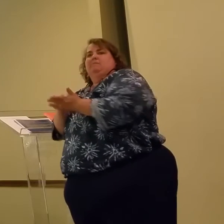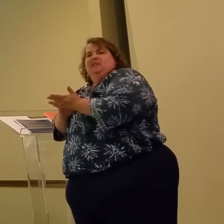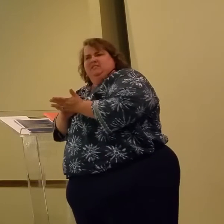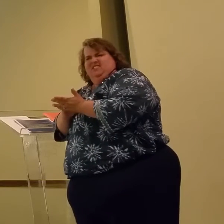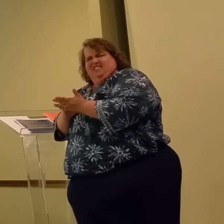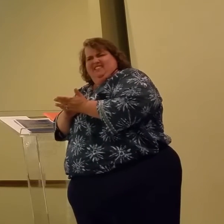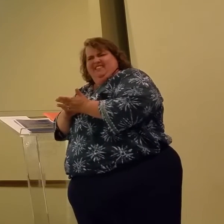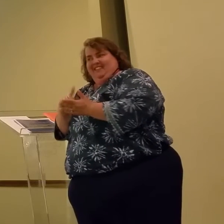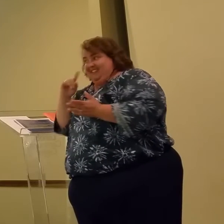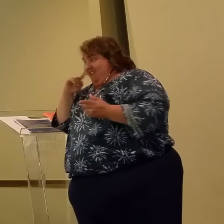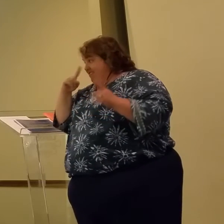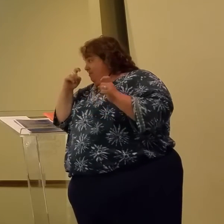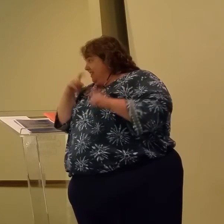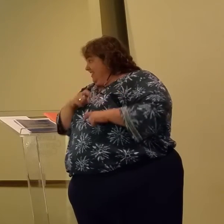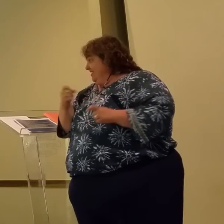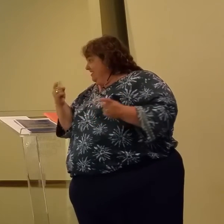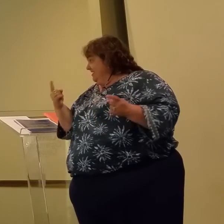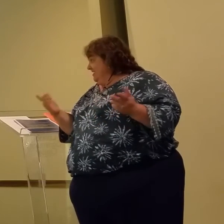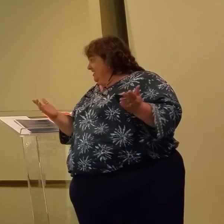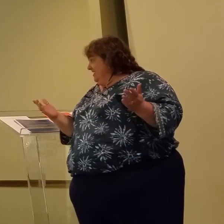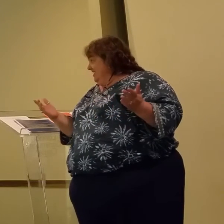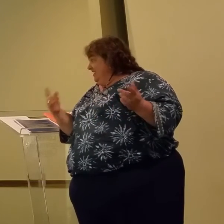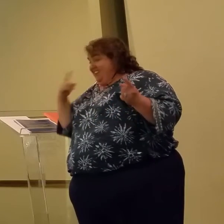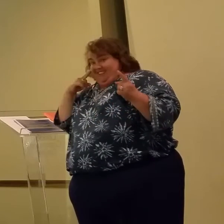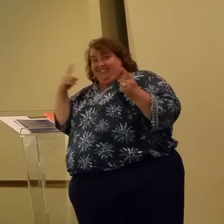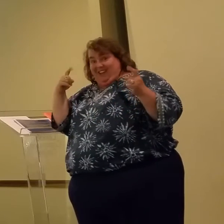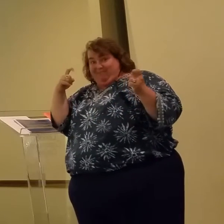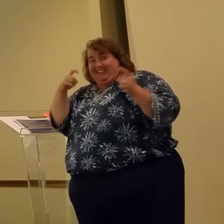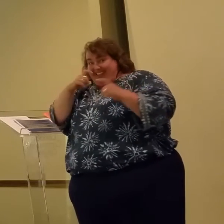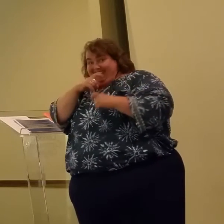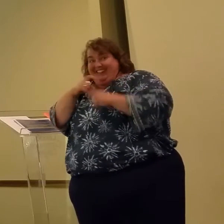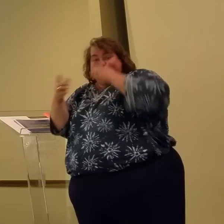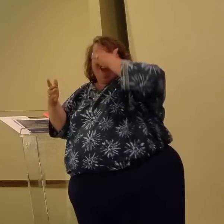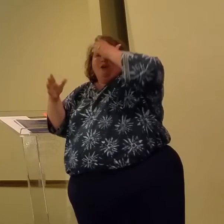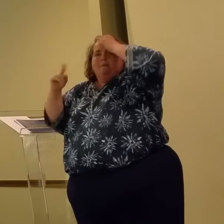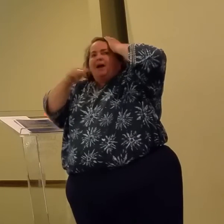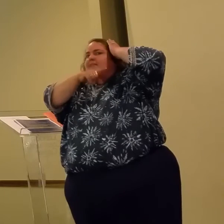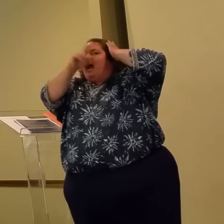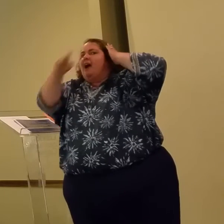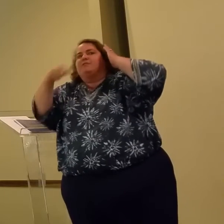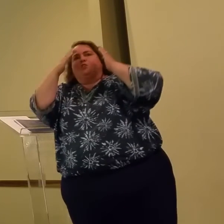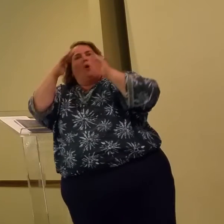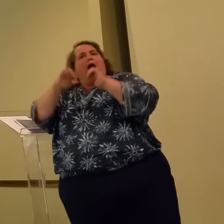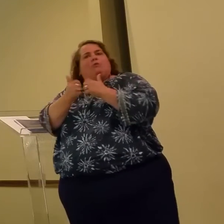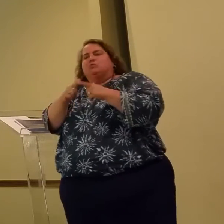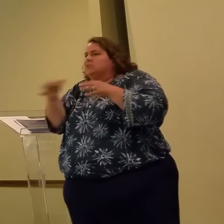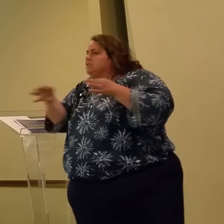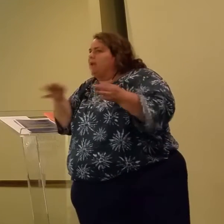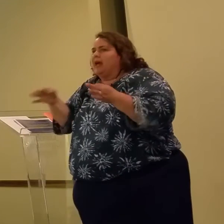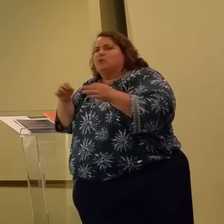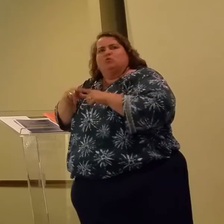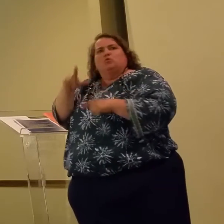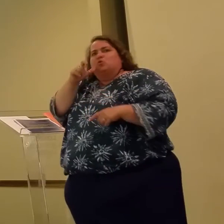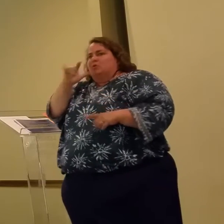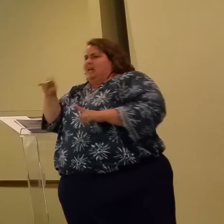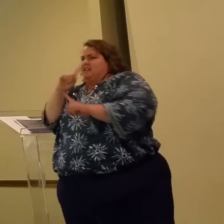more into explanation of what that doctor really meant. So that's the message, faithfully rendered. They have to be able